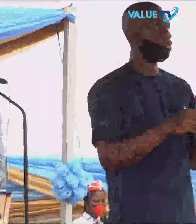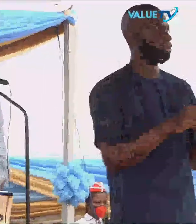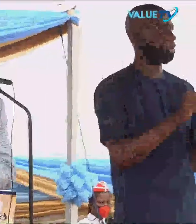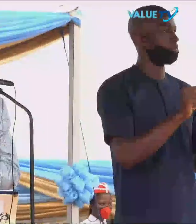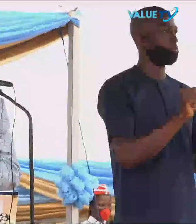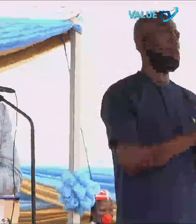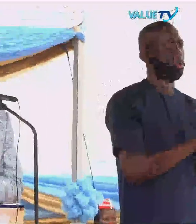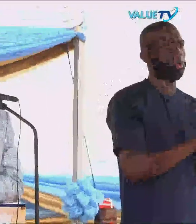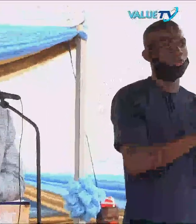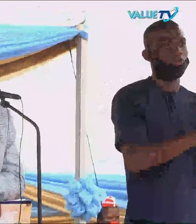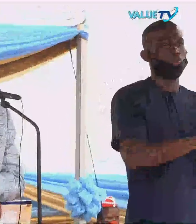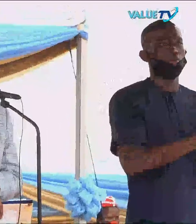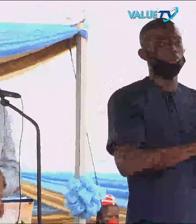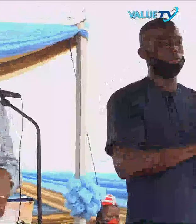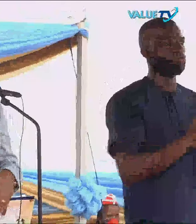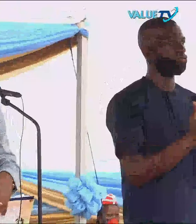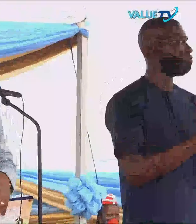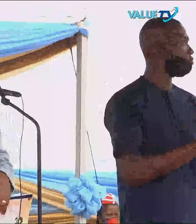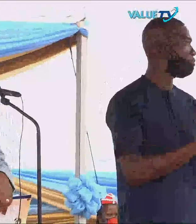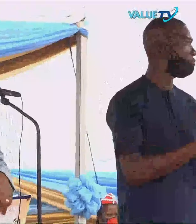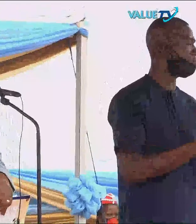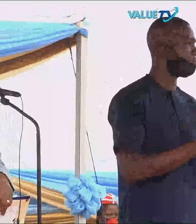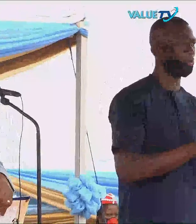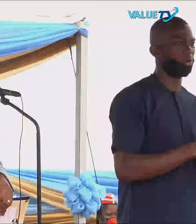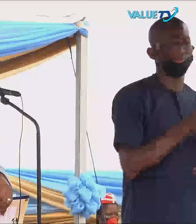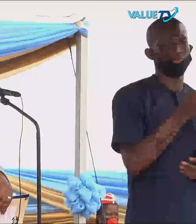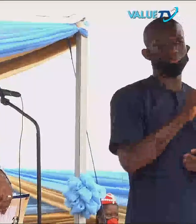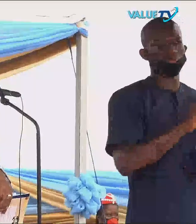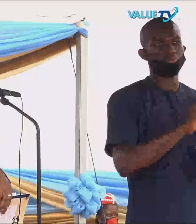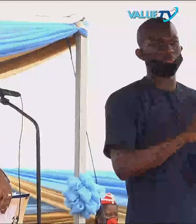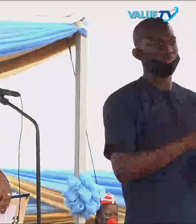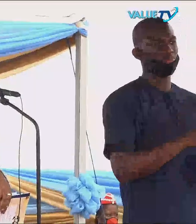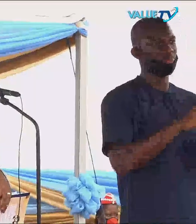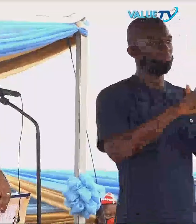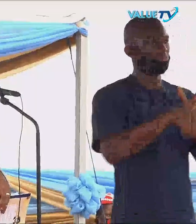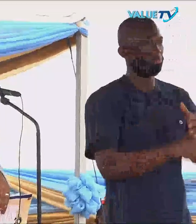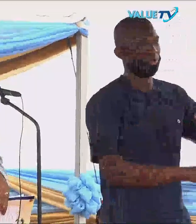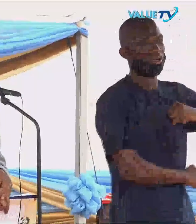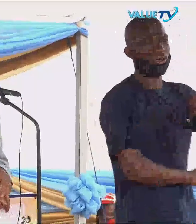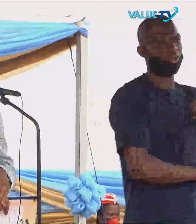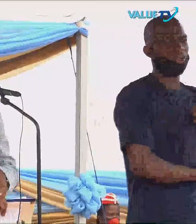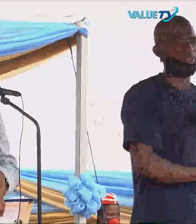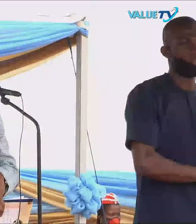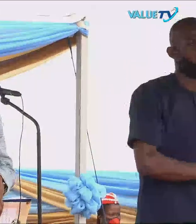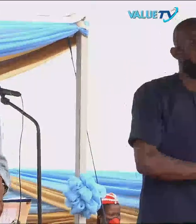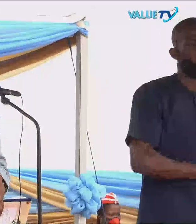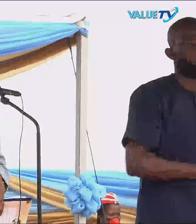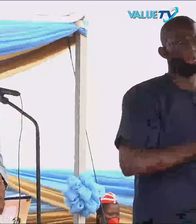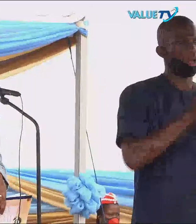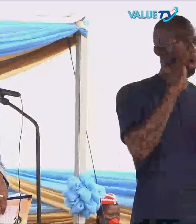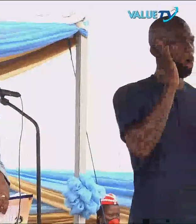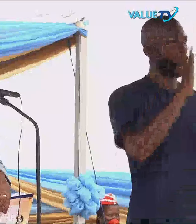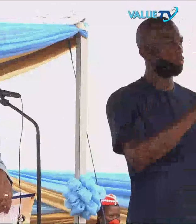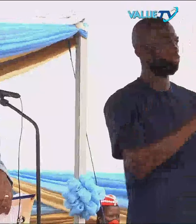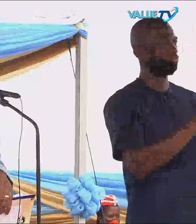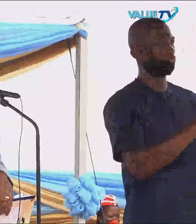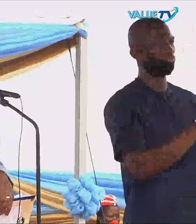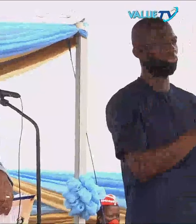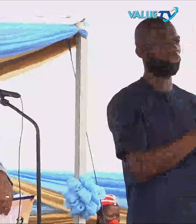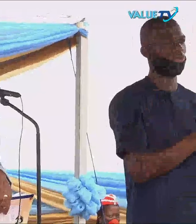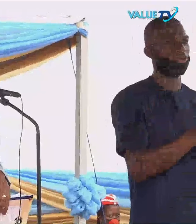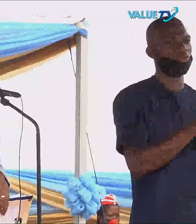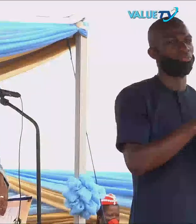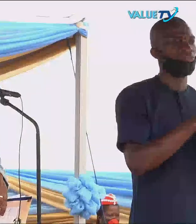here. The Air Marshal, the late Air Marshal, was instrumental to the founding of